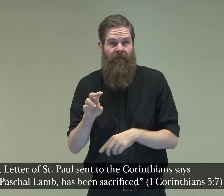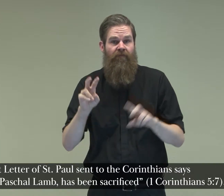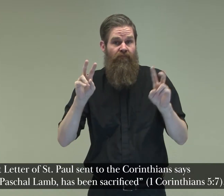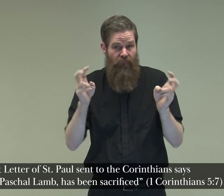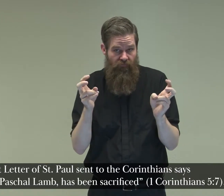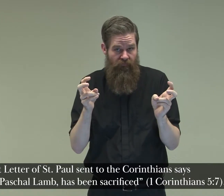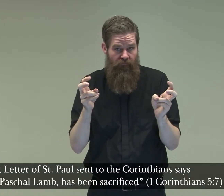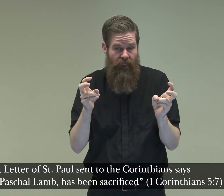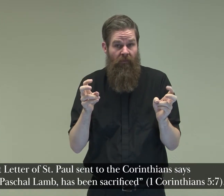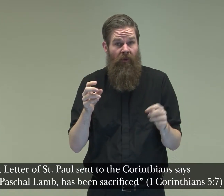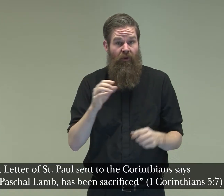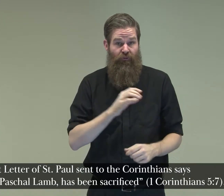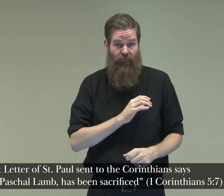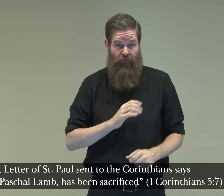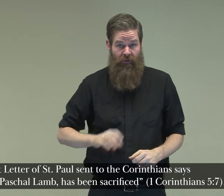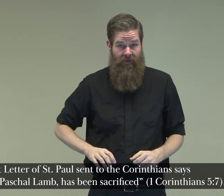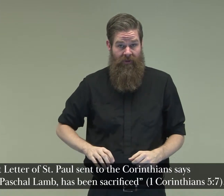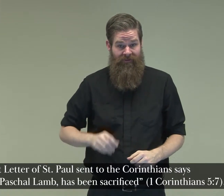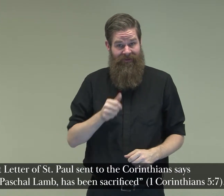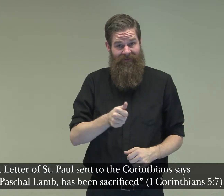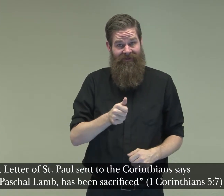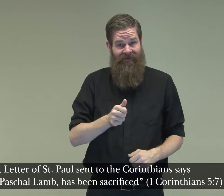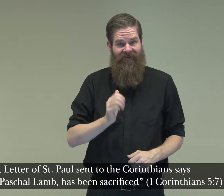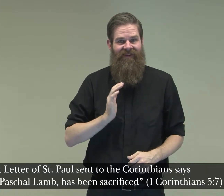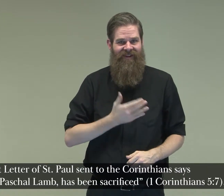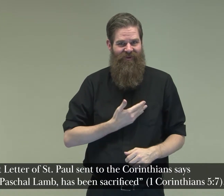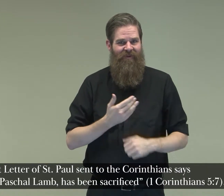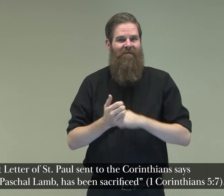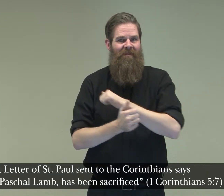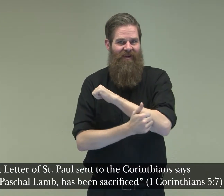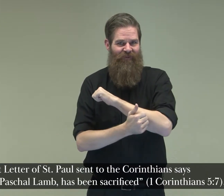been sacrificed." 1 Corinthians 5:7.